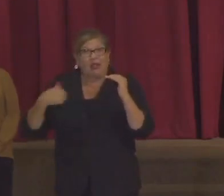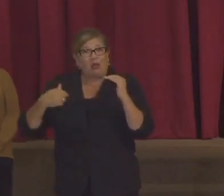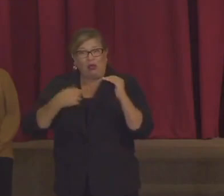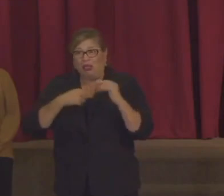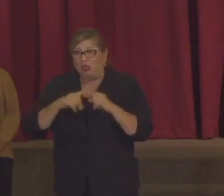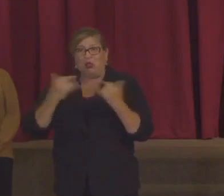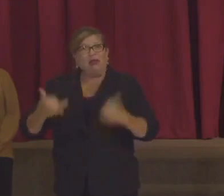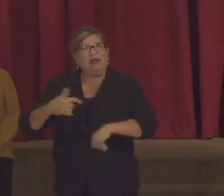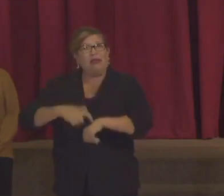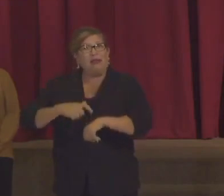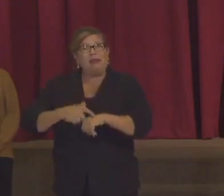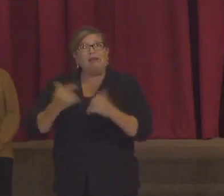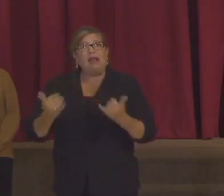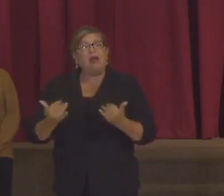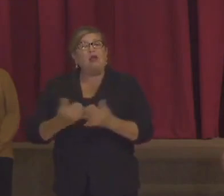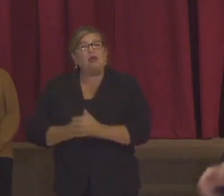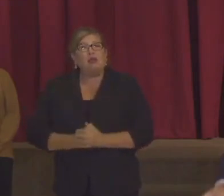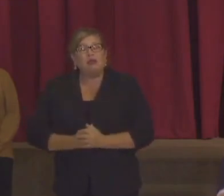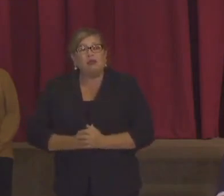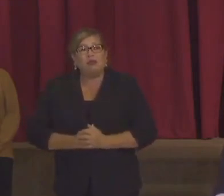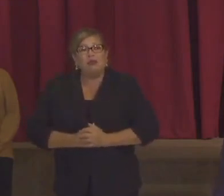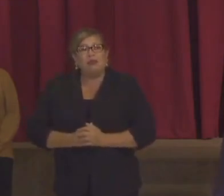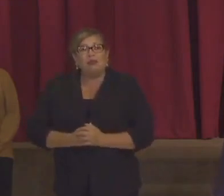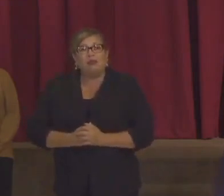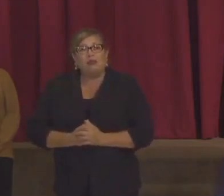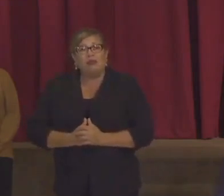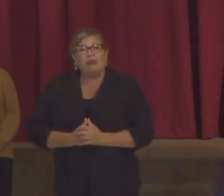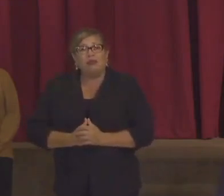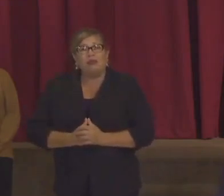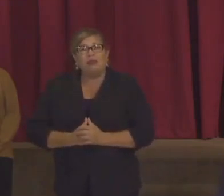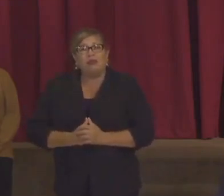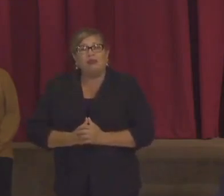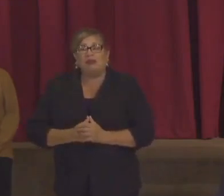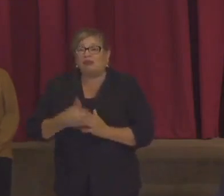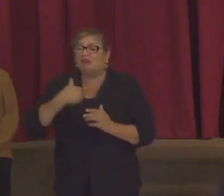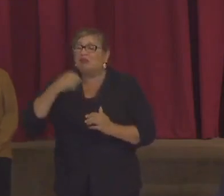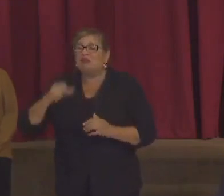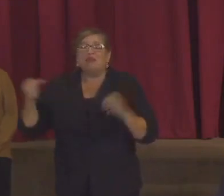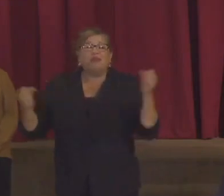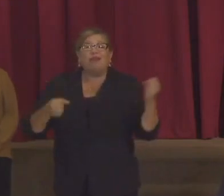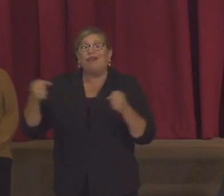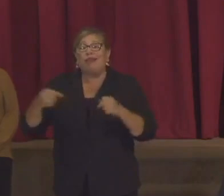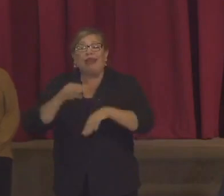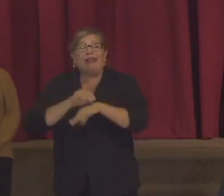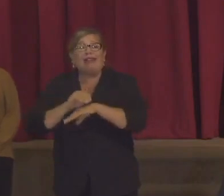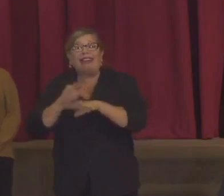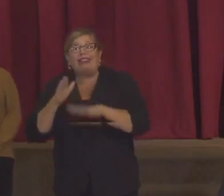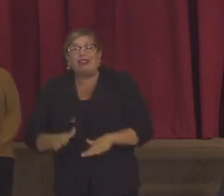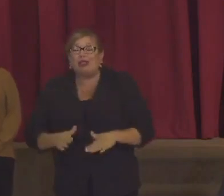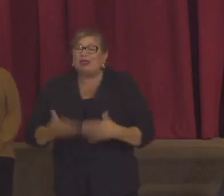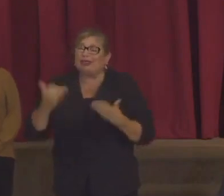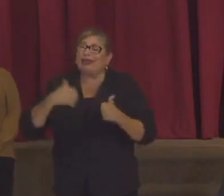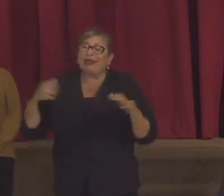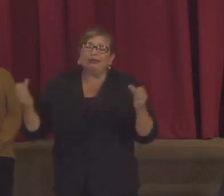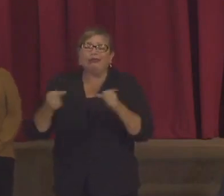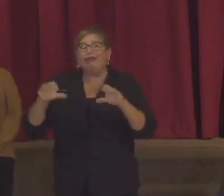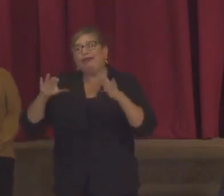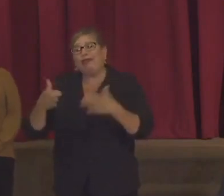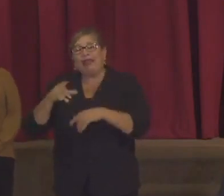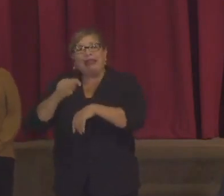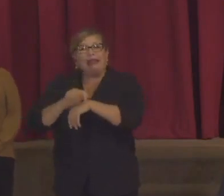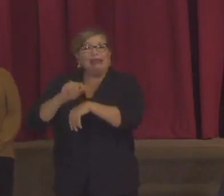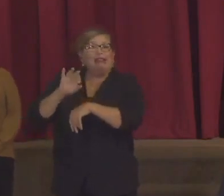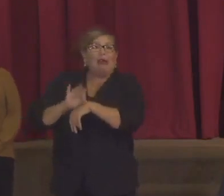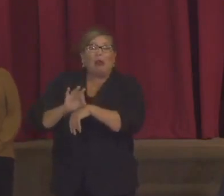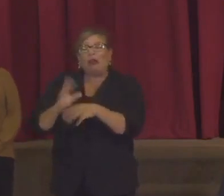us? I could put together a group of advisors, I could put together a task force, I could